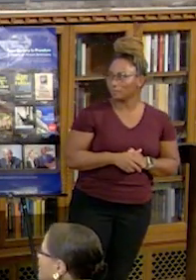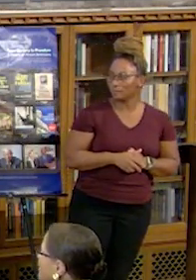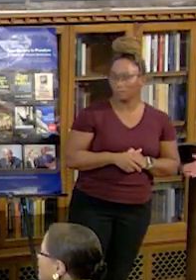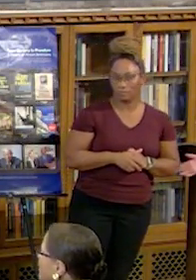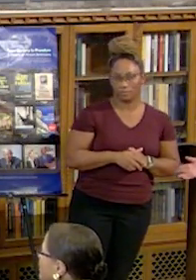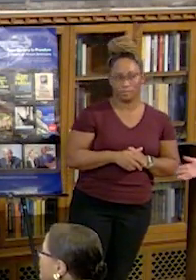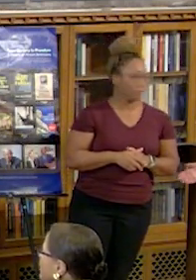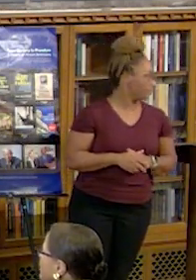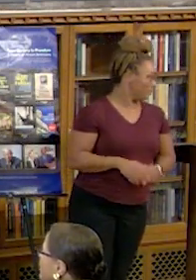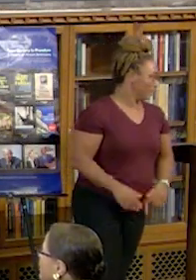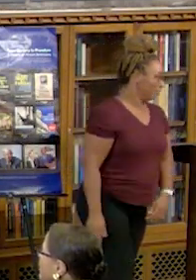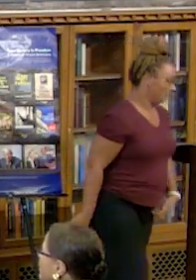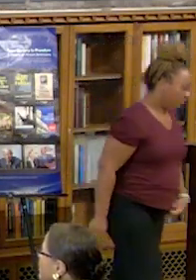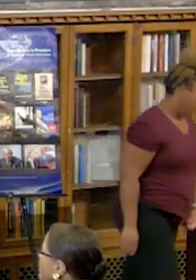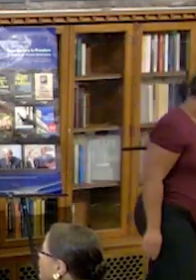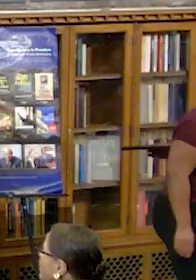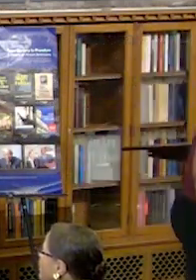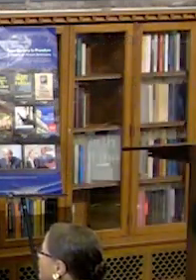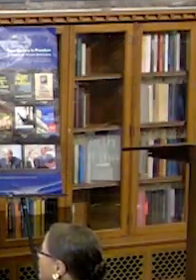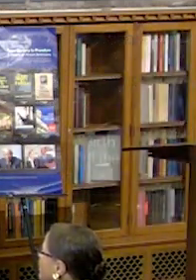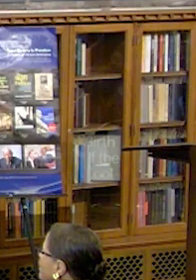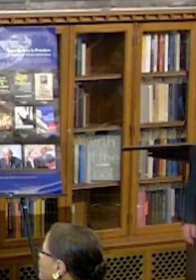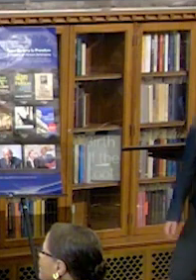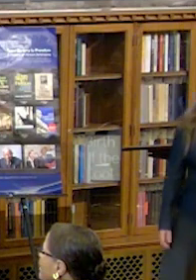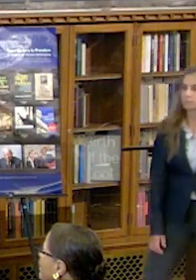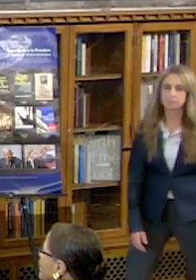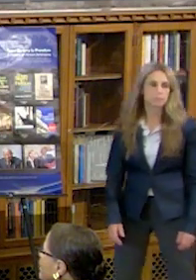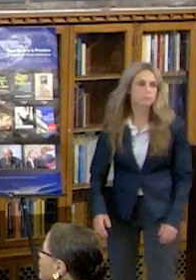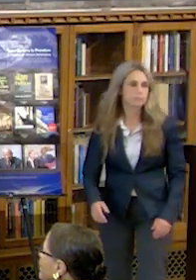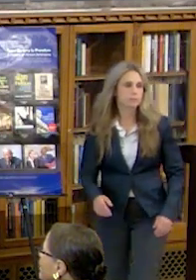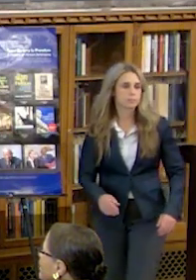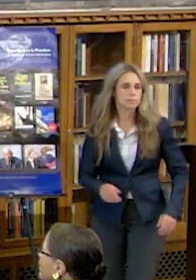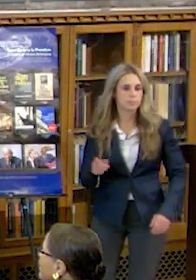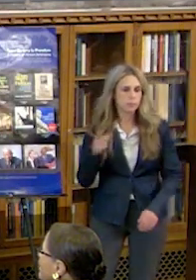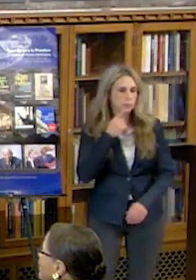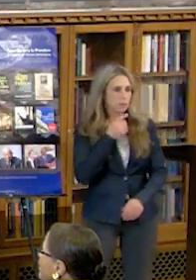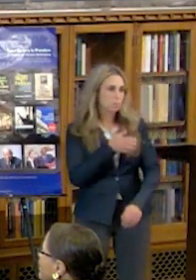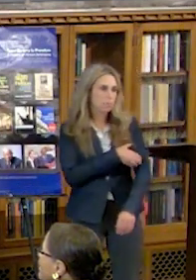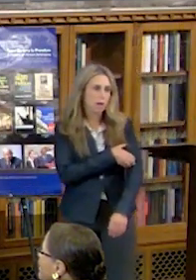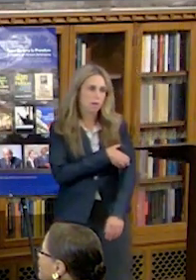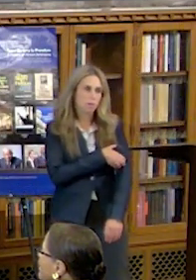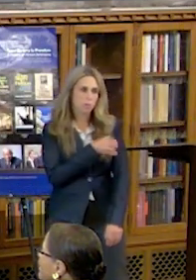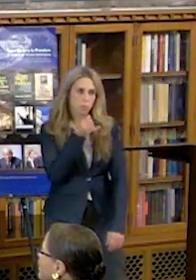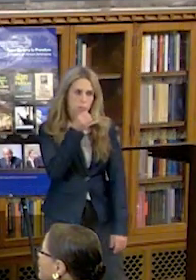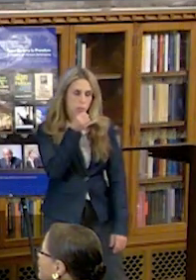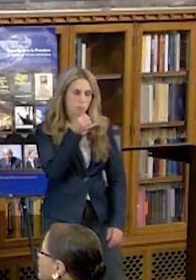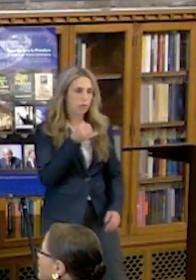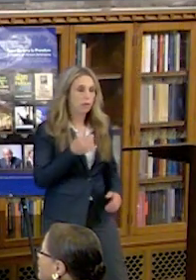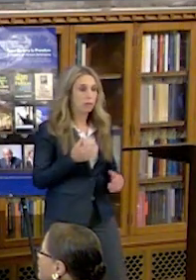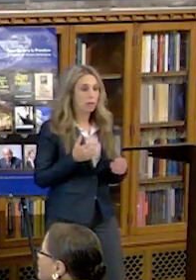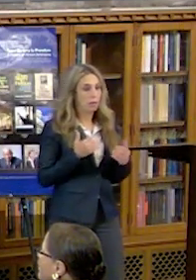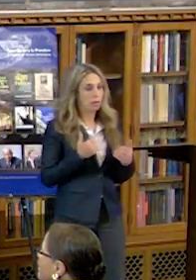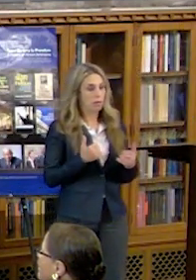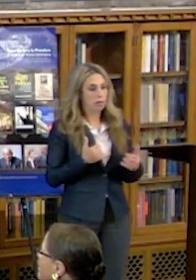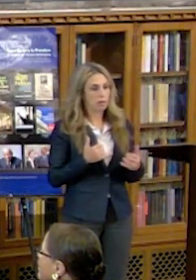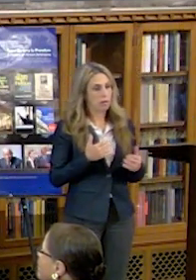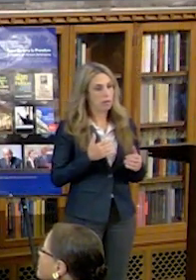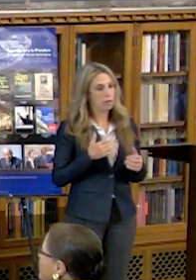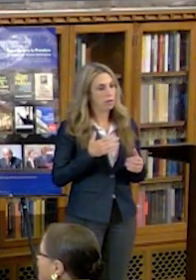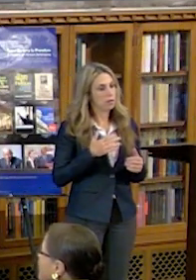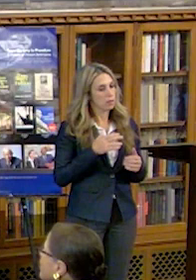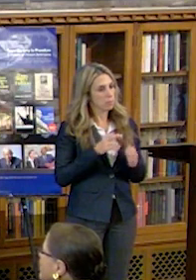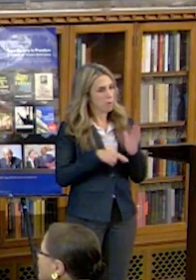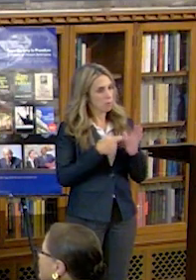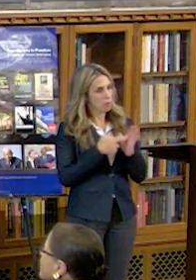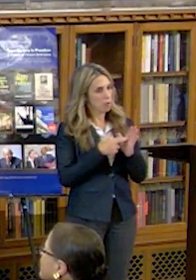inter powerful because now in my current role I'm at the table